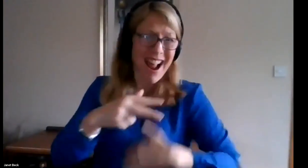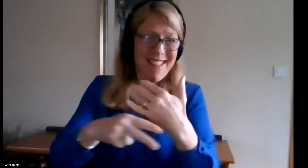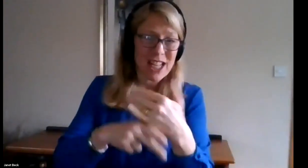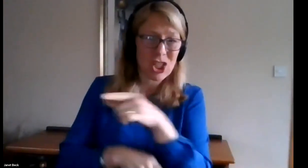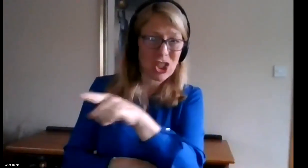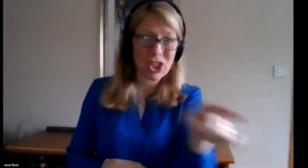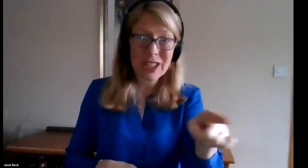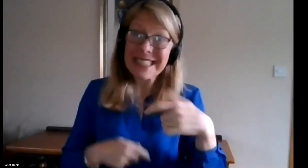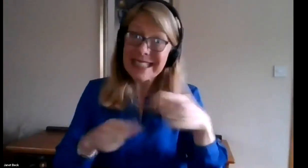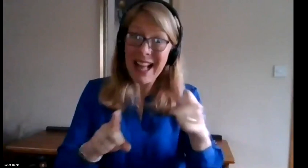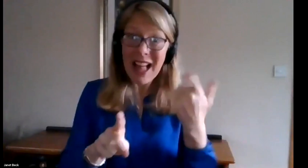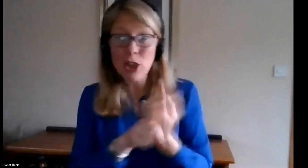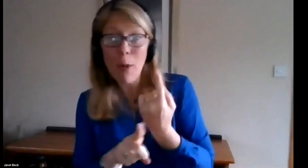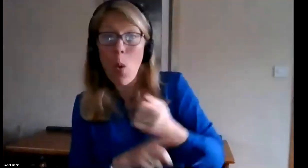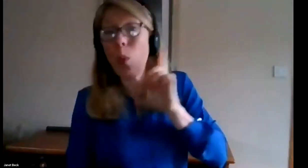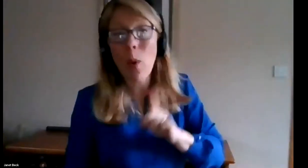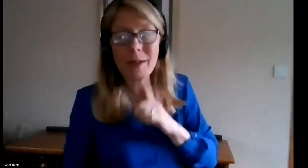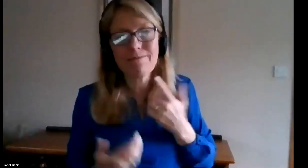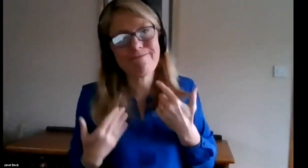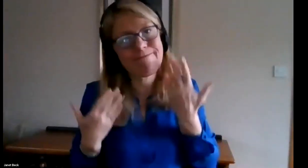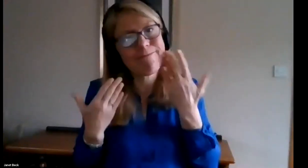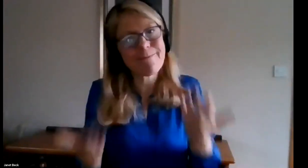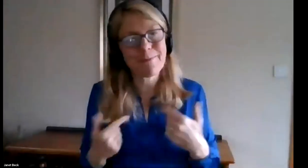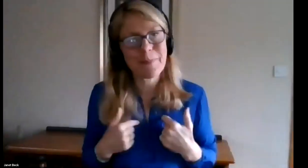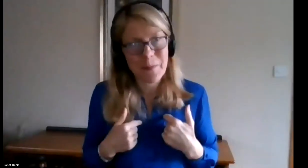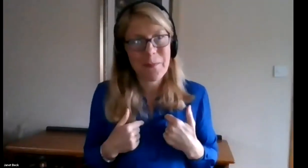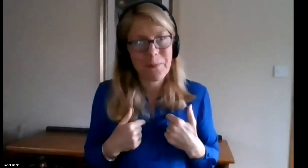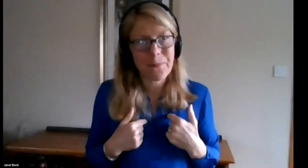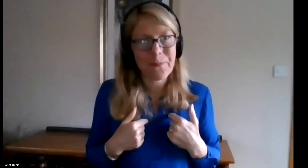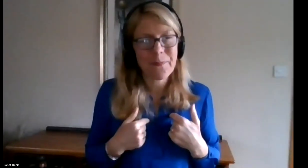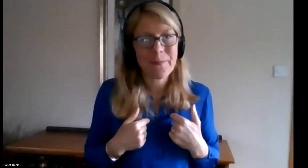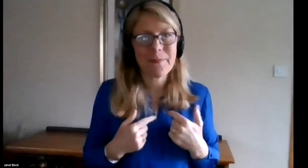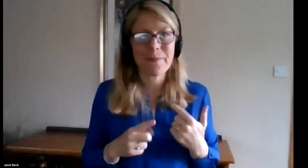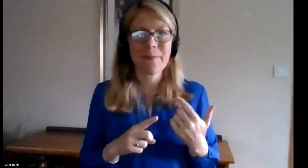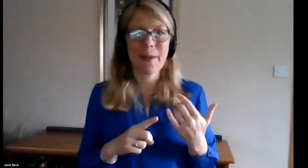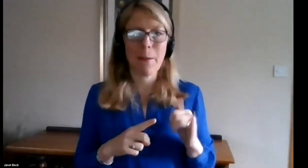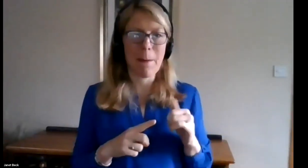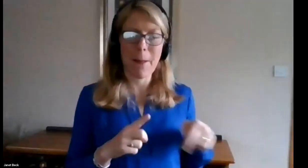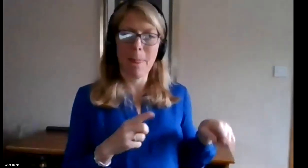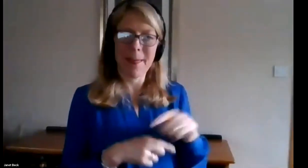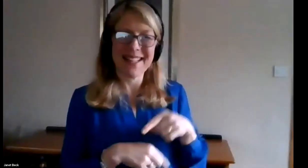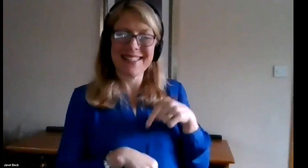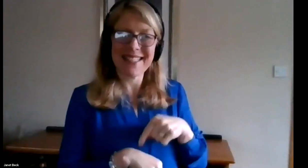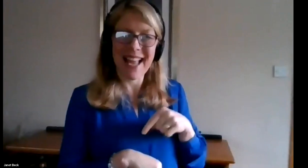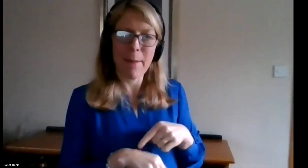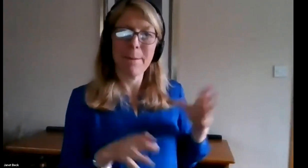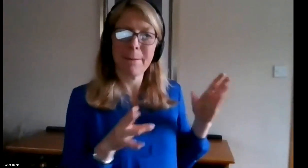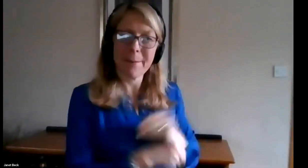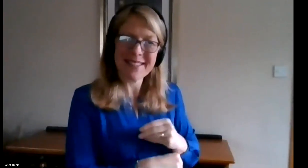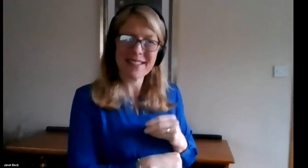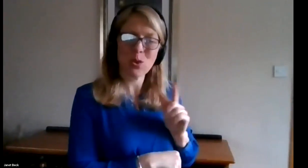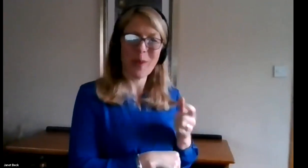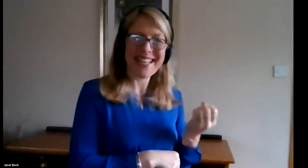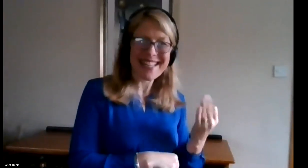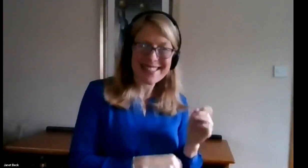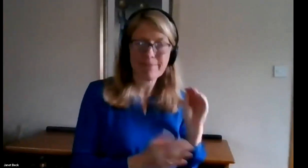exhibitions that were planned for now. Maybe they didn't make it on time for the 2018 centenary of the vote, and that's why they were planned for 2020, but it's to make